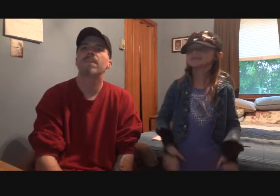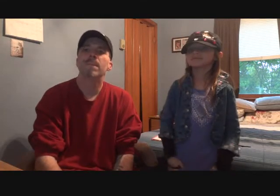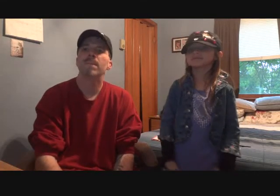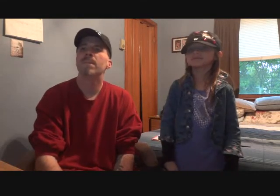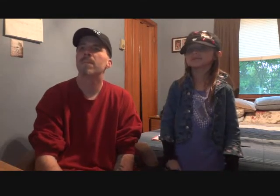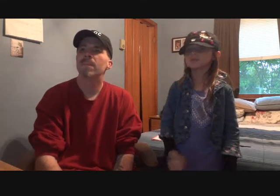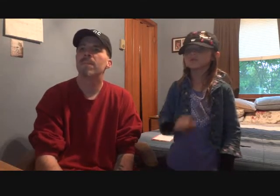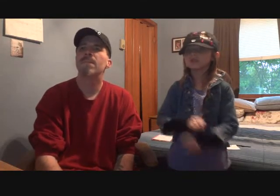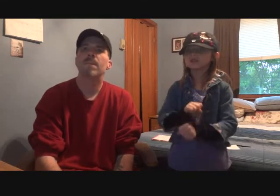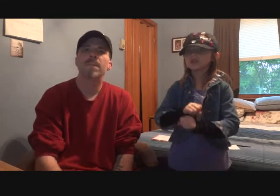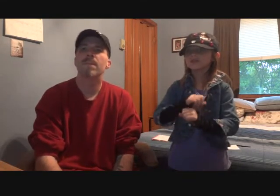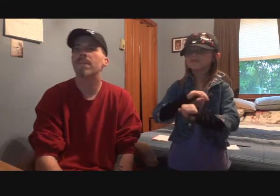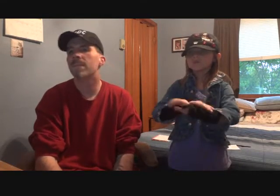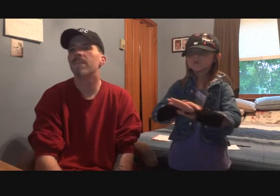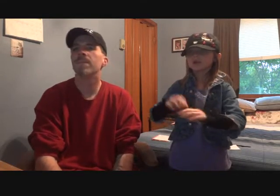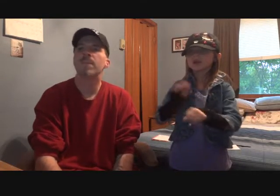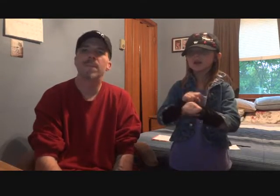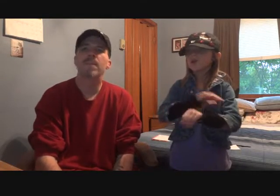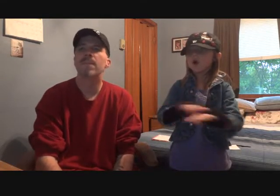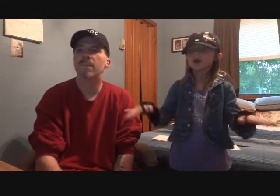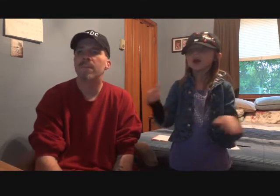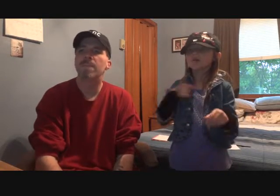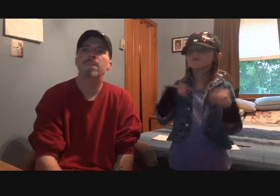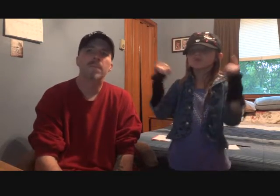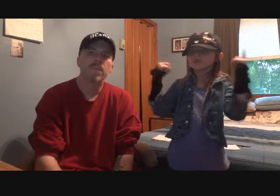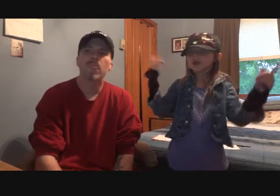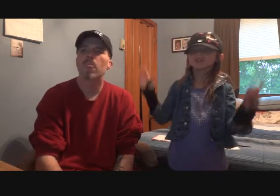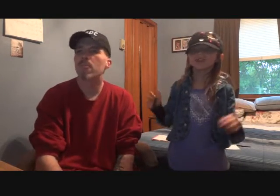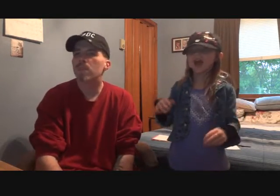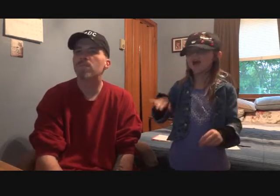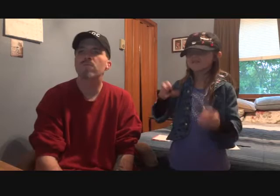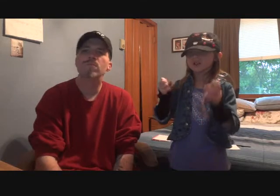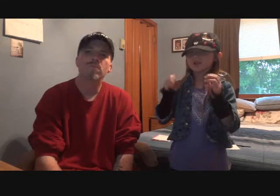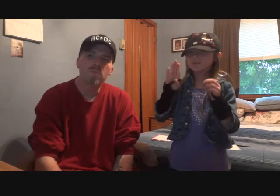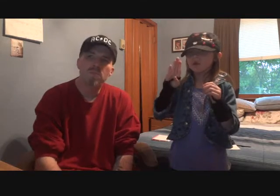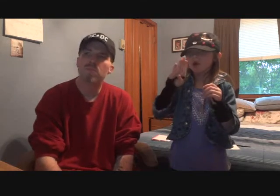I wouldn't have a work at all I would run and have more